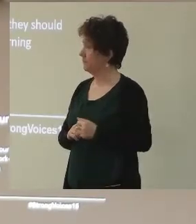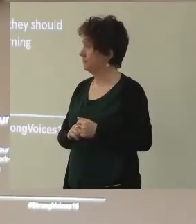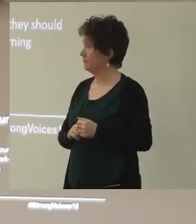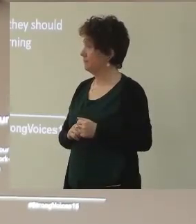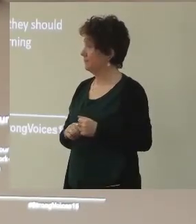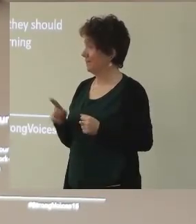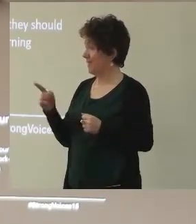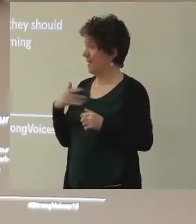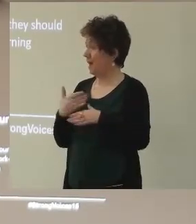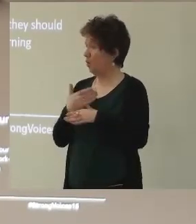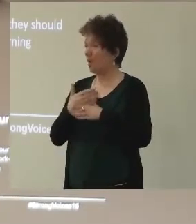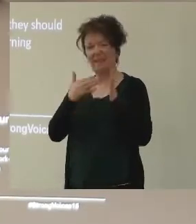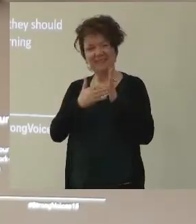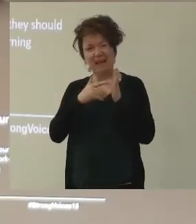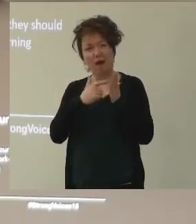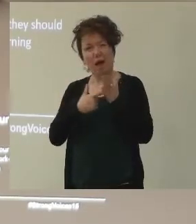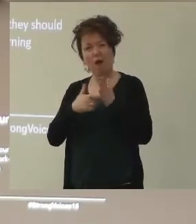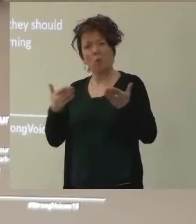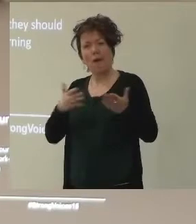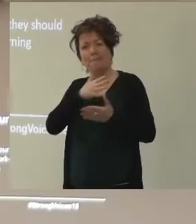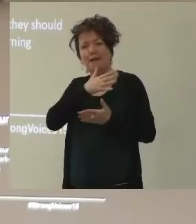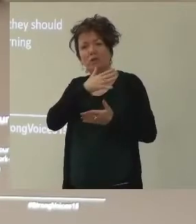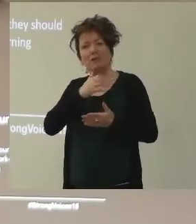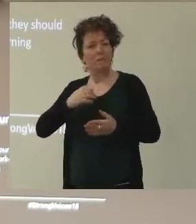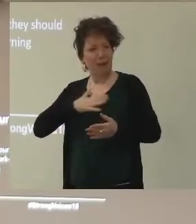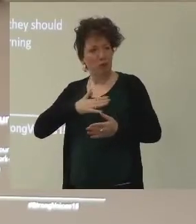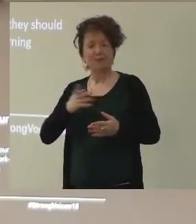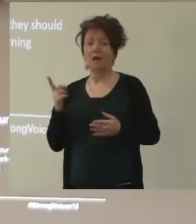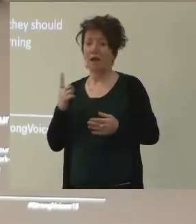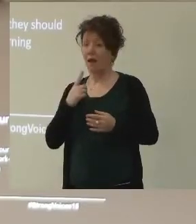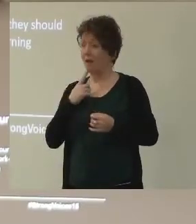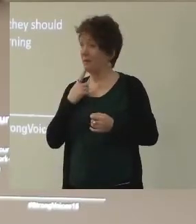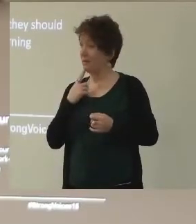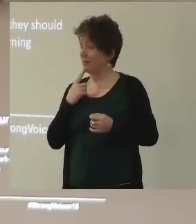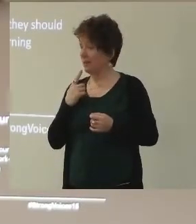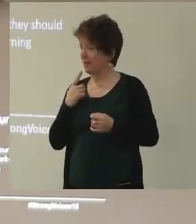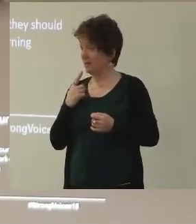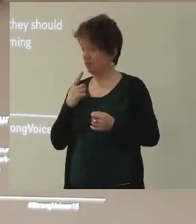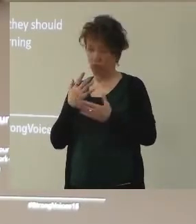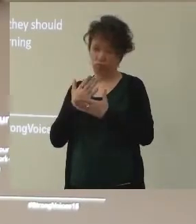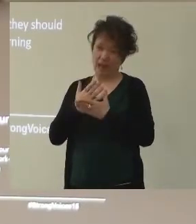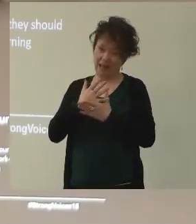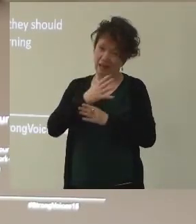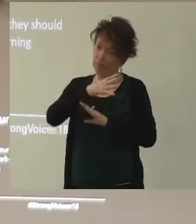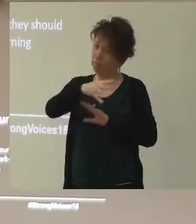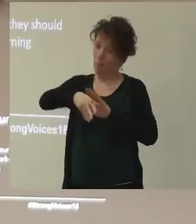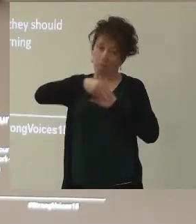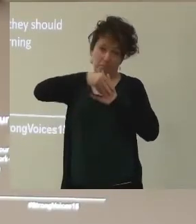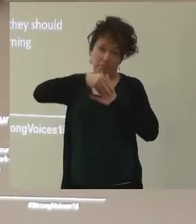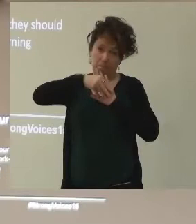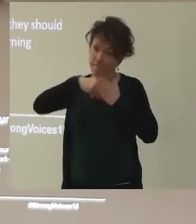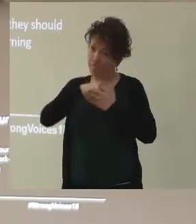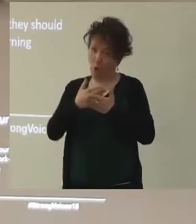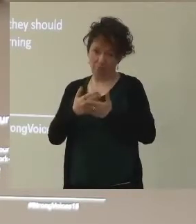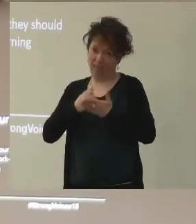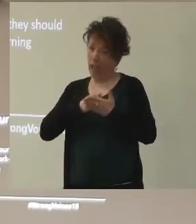I'm working at Z Arts in Manchester, so I was actually just saying that it's very much embedded through our CEO already,